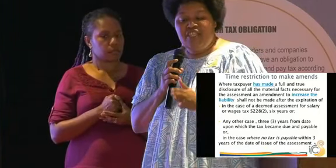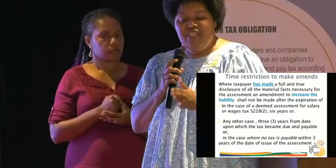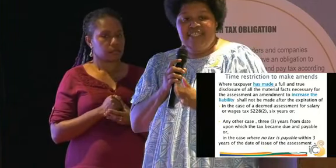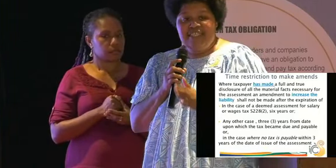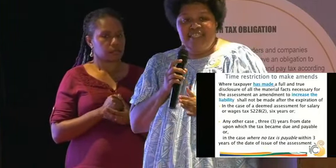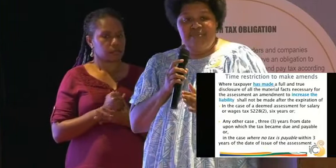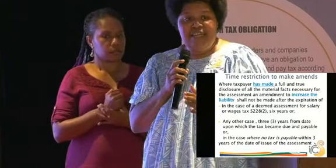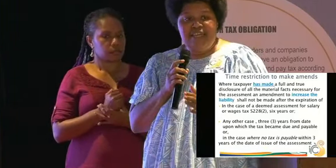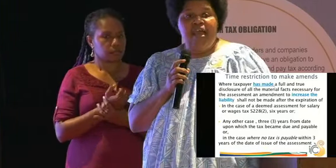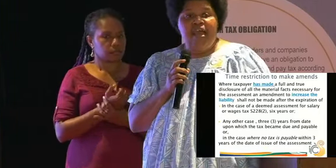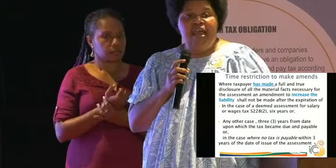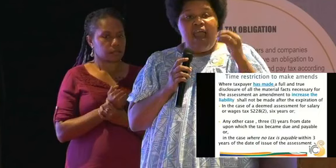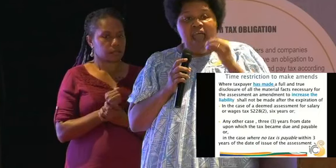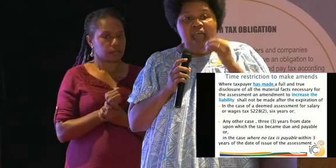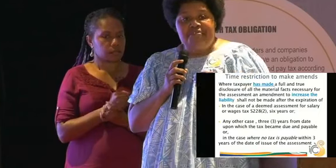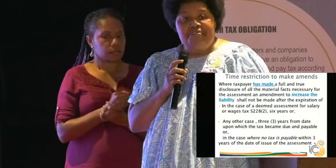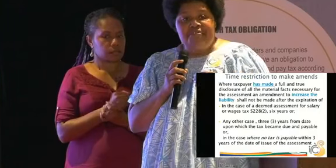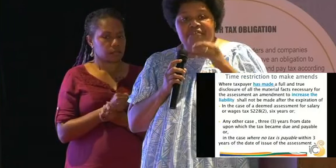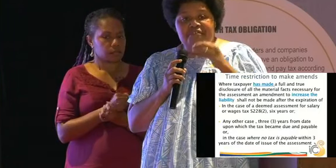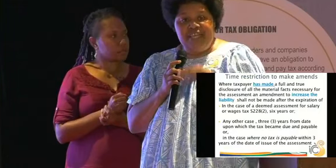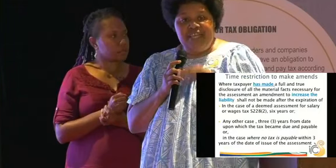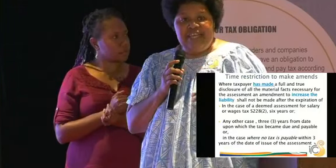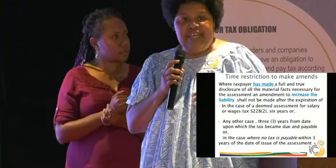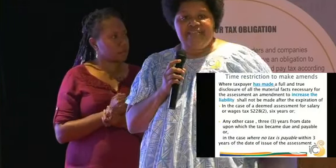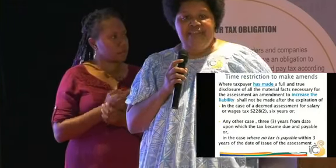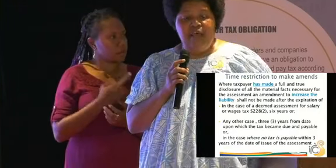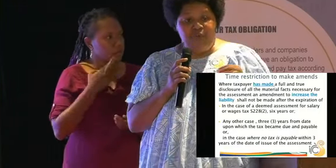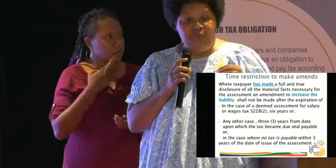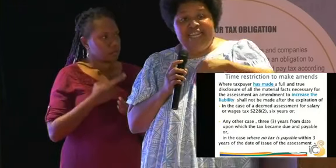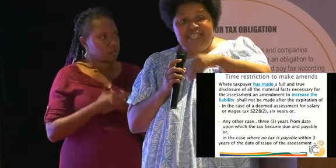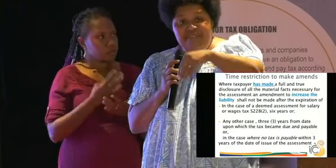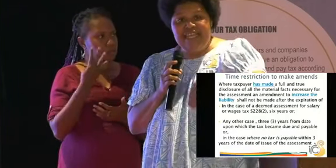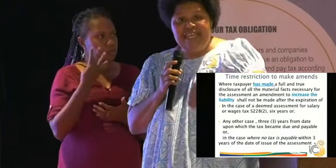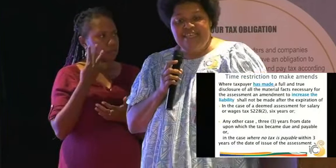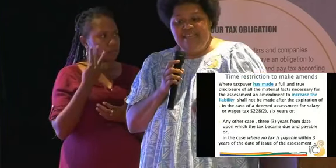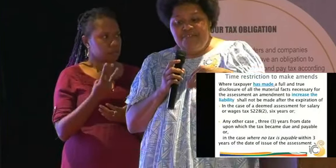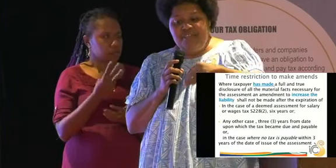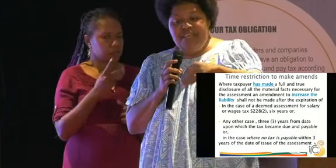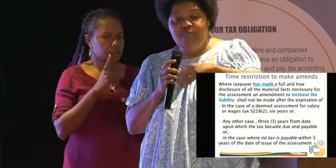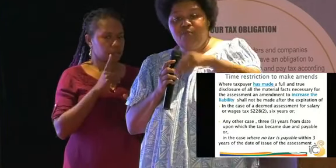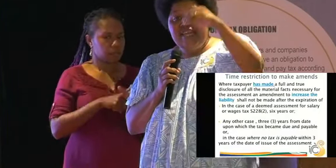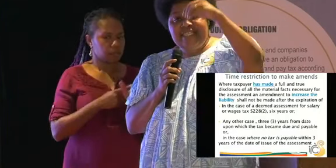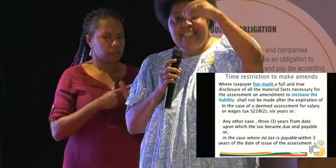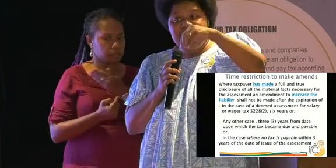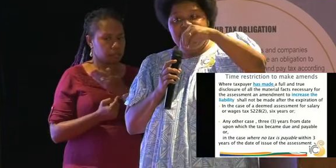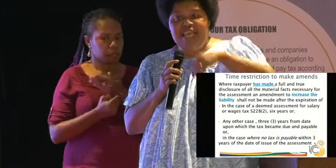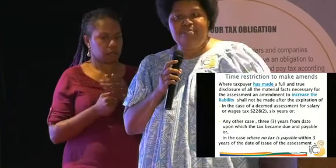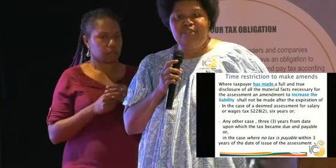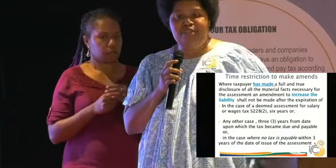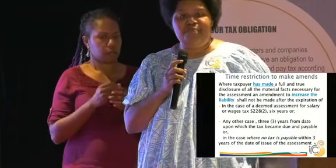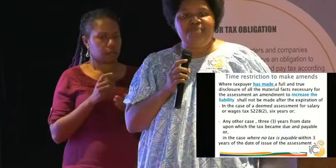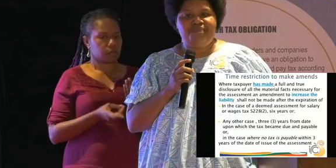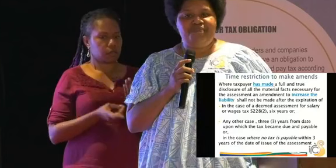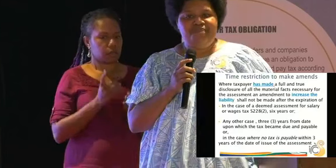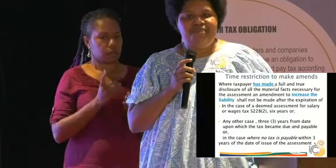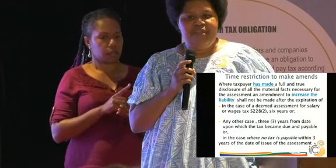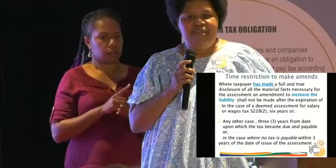can change the assessment after 3 years, within the 3 years. 3 years when that tax became